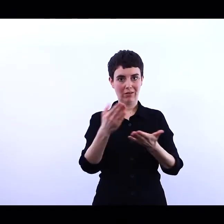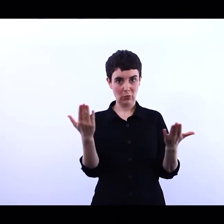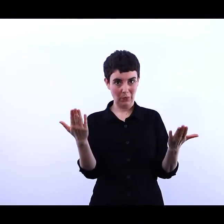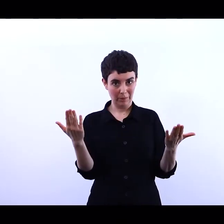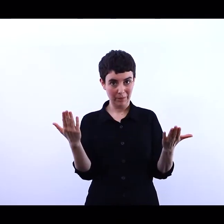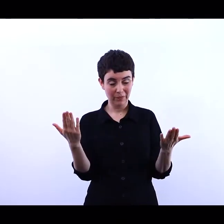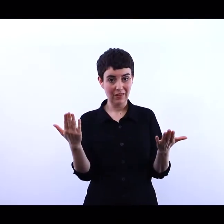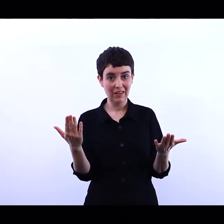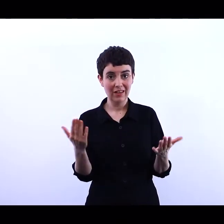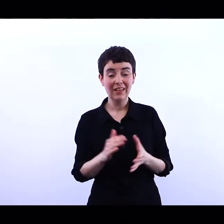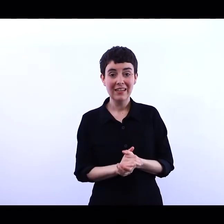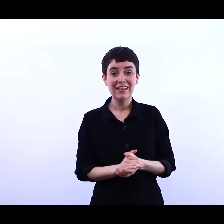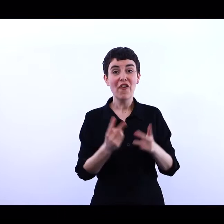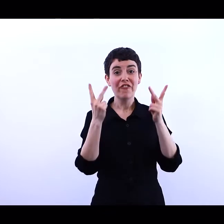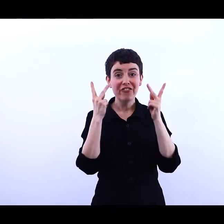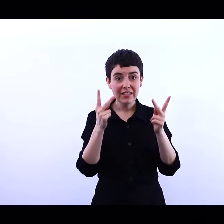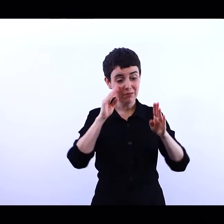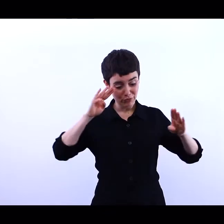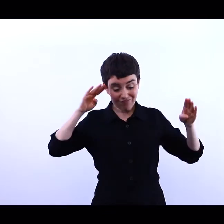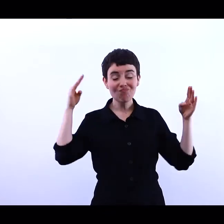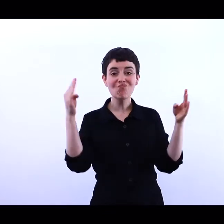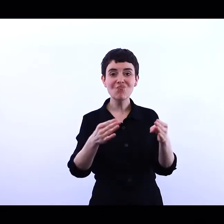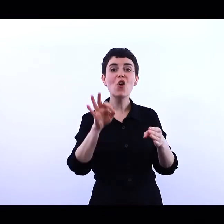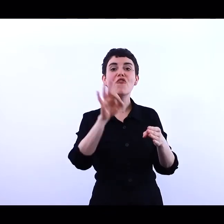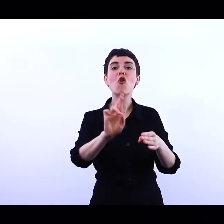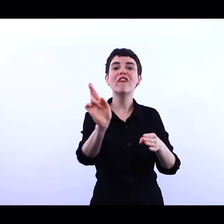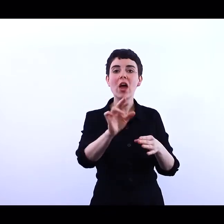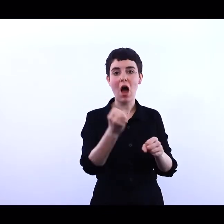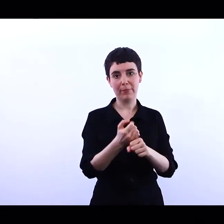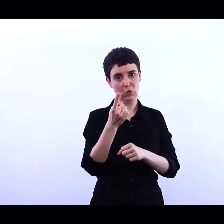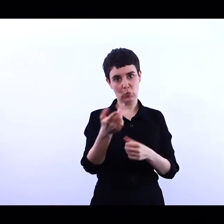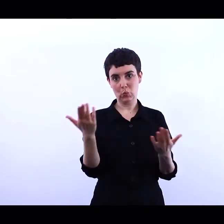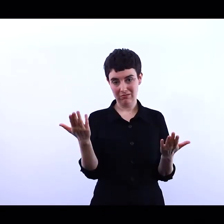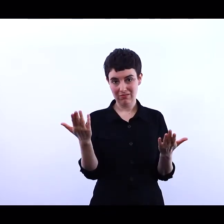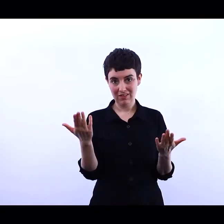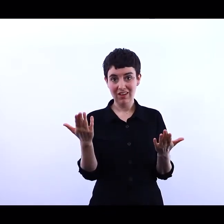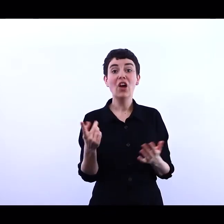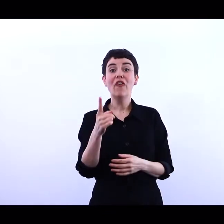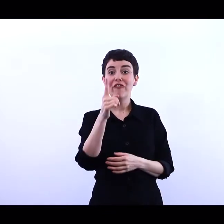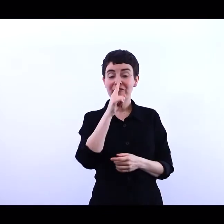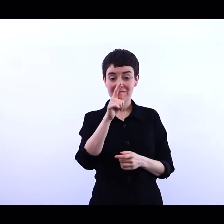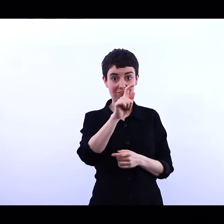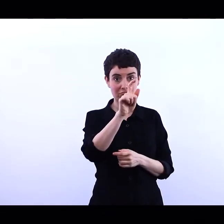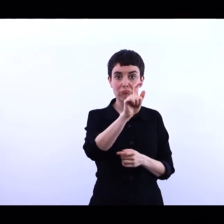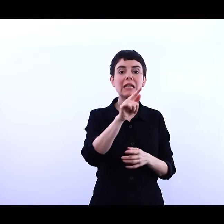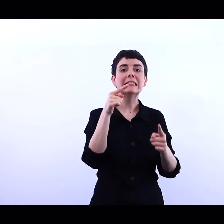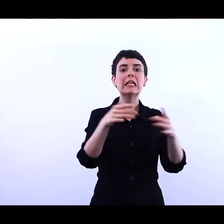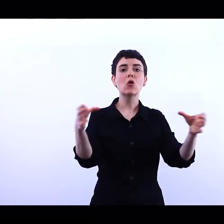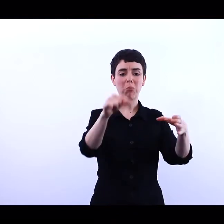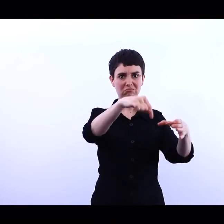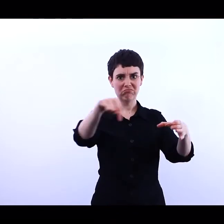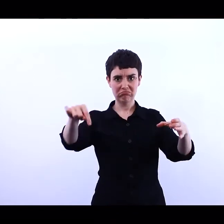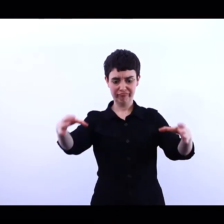means centering those you serve. There is incredible benefit that comes from bringing community members participating in